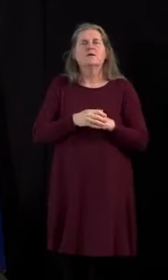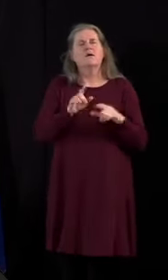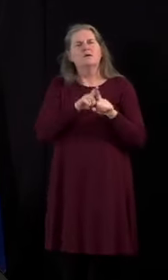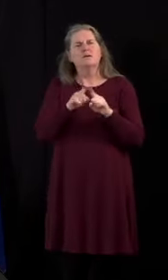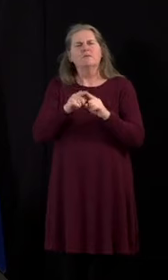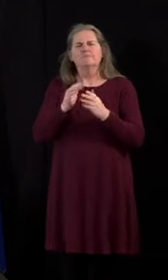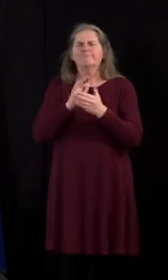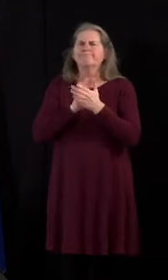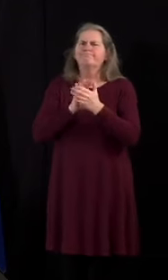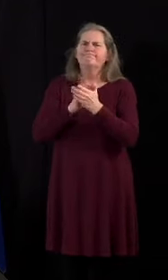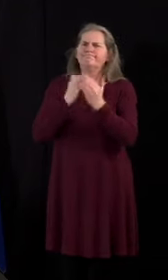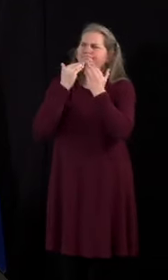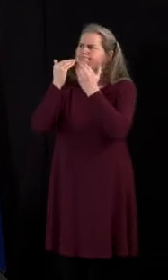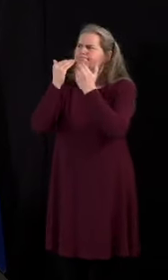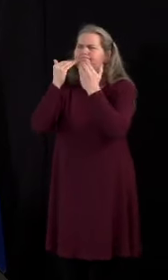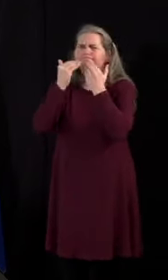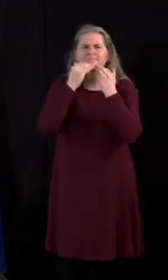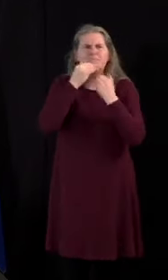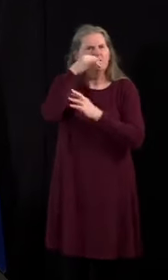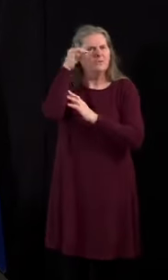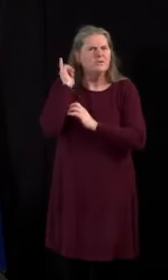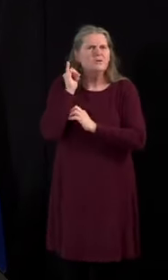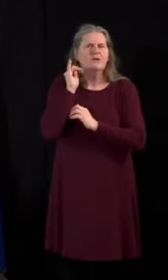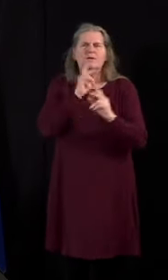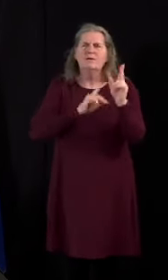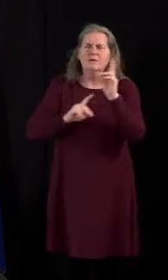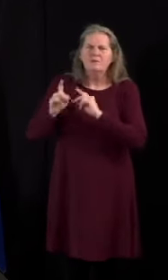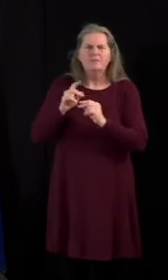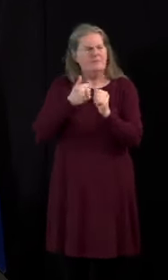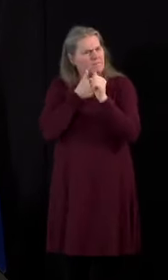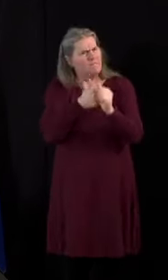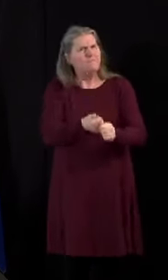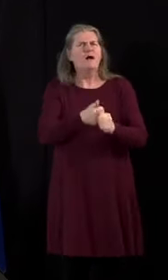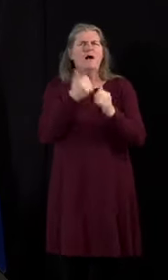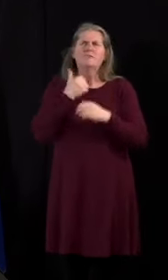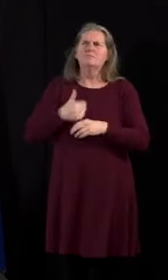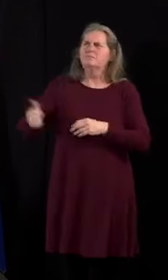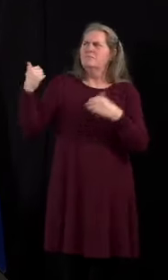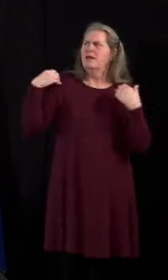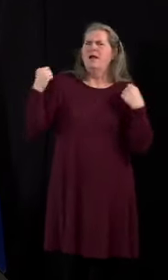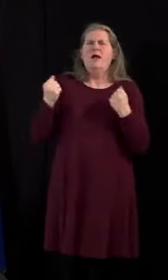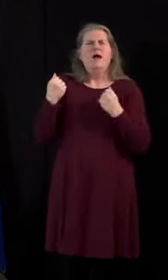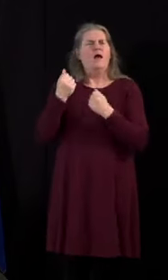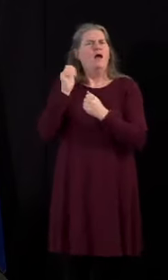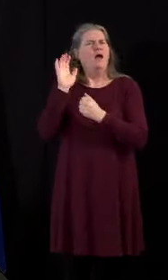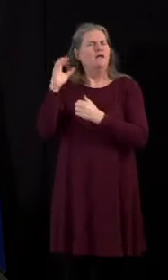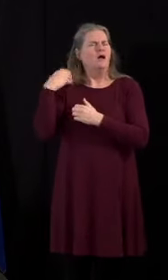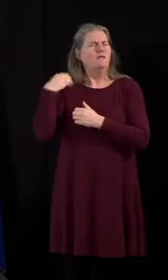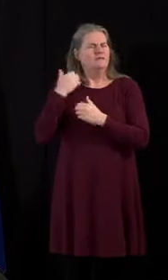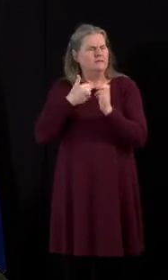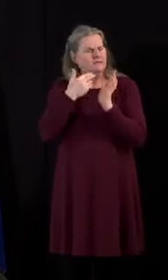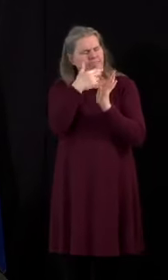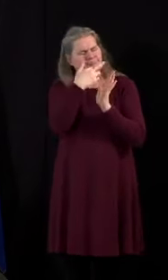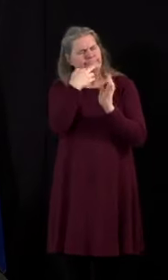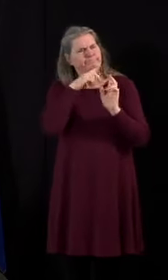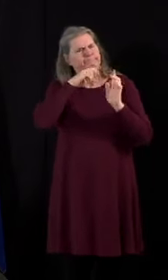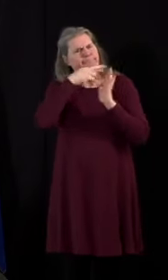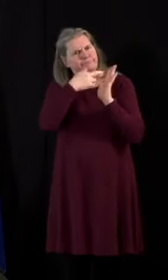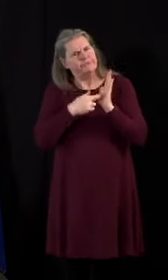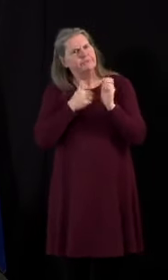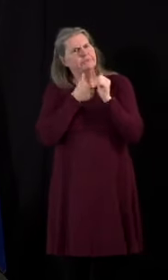commend Yukoners for heeding the recommendations of the Chief Medical Officer of Health. I've seen firsthand how seriously Yukoners are taking